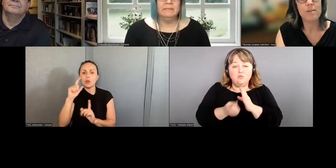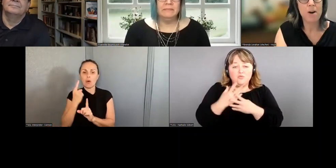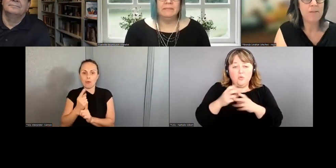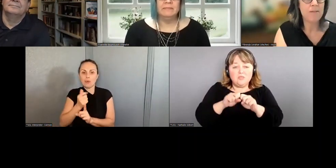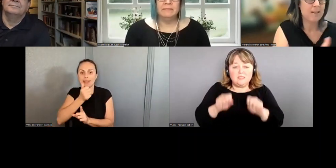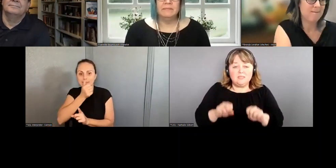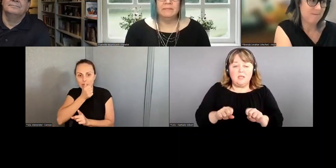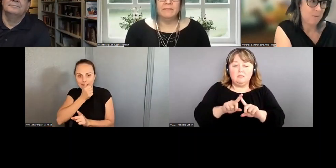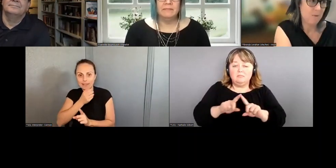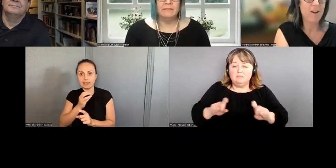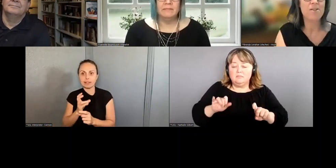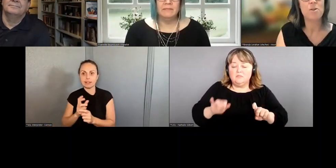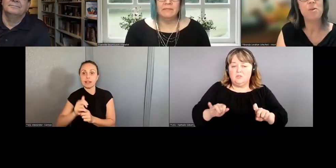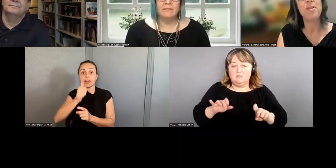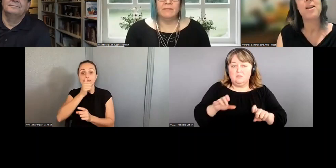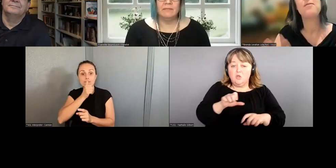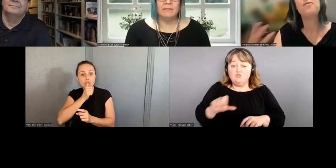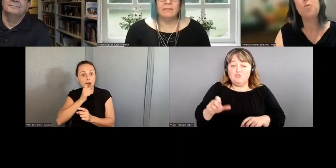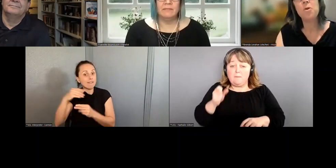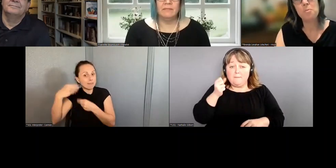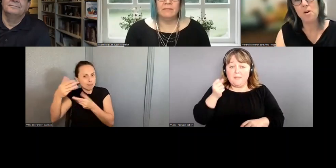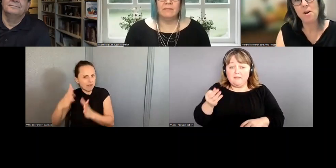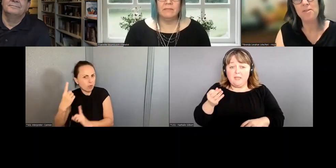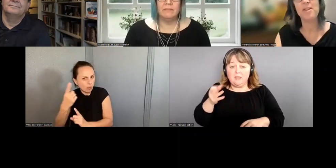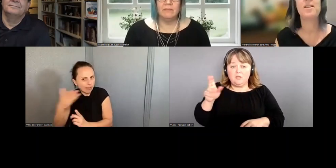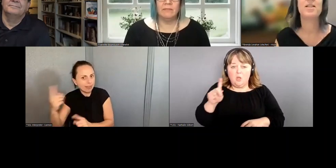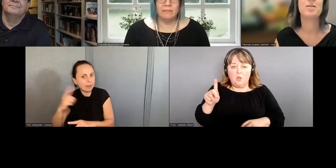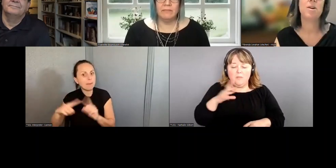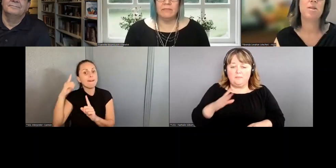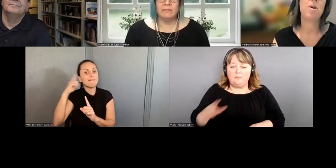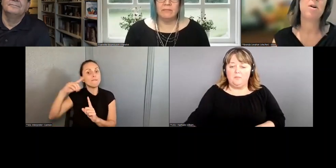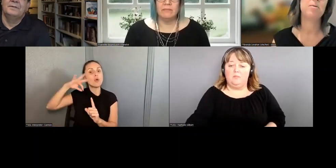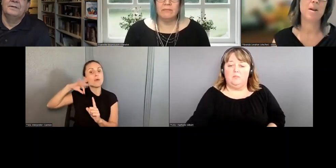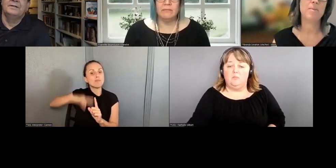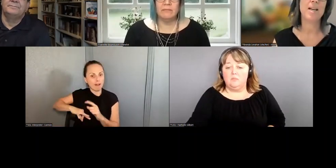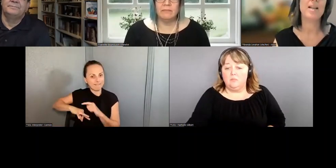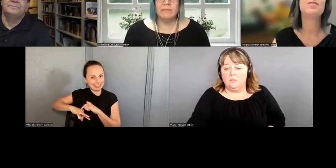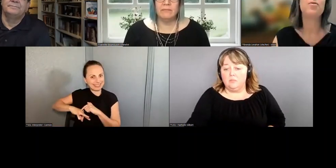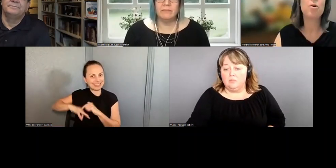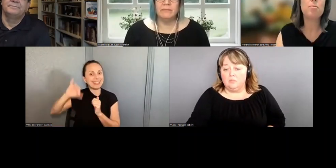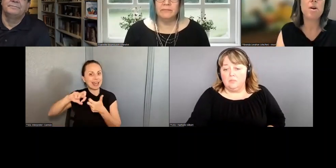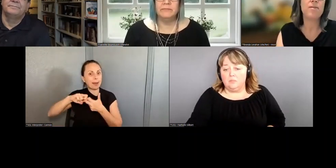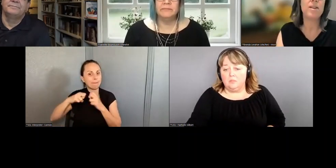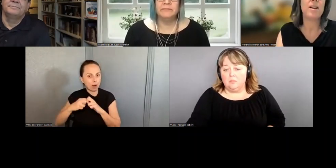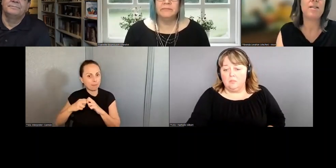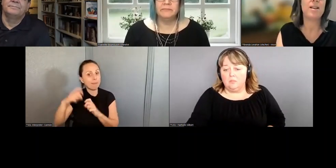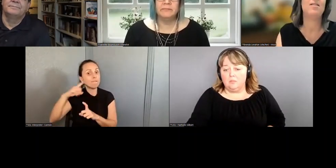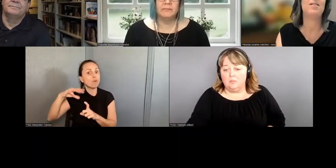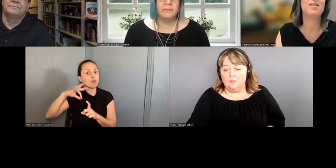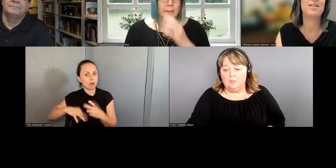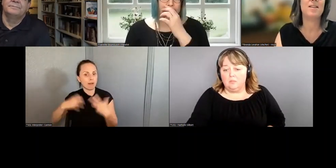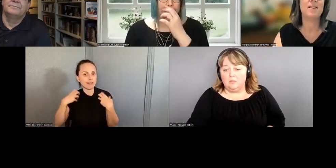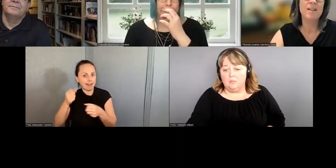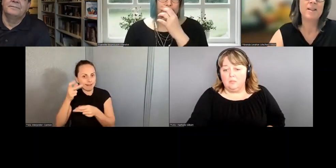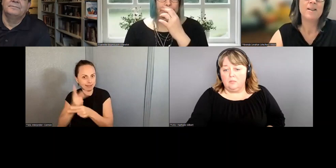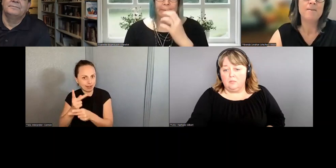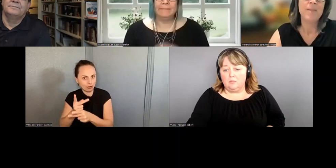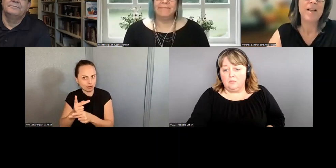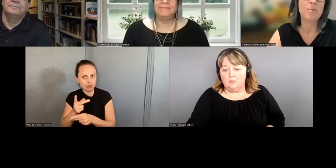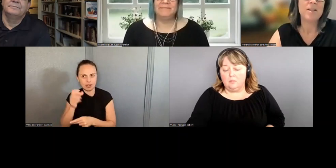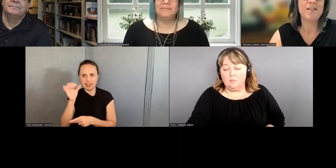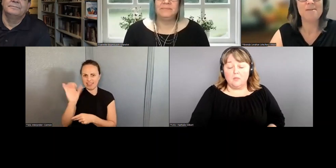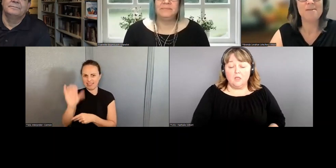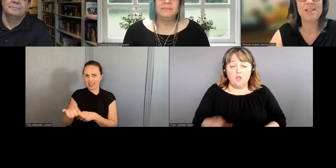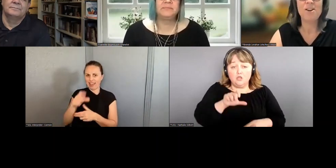private providers are one thing, for profit is where the problem comes in. It's for profit healthcare.